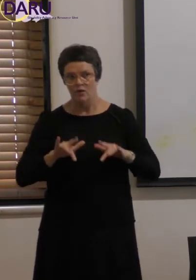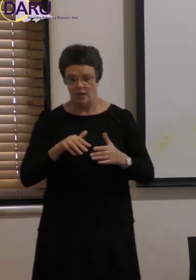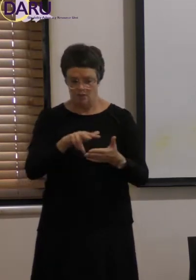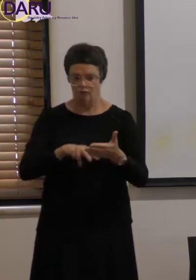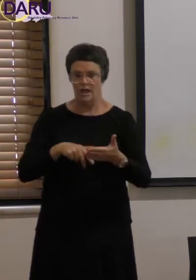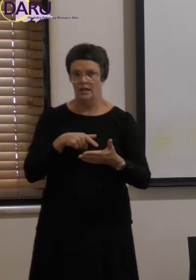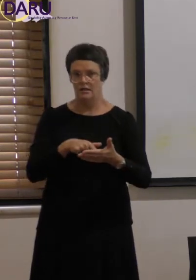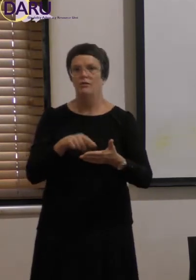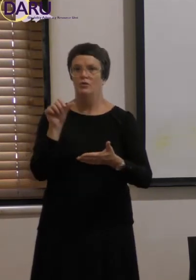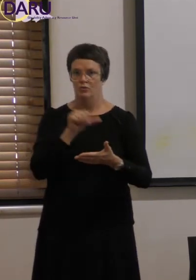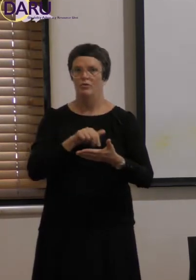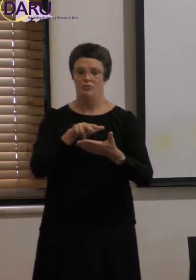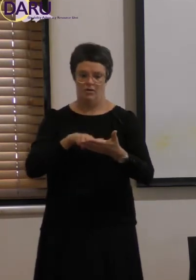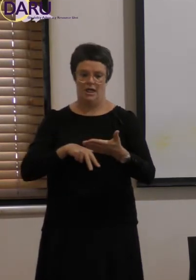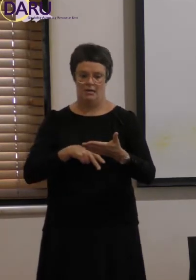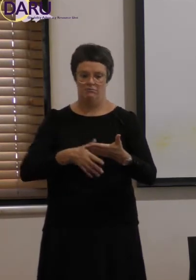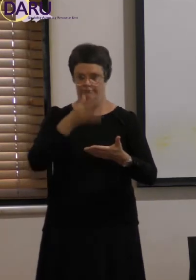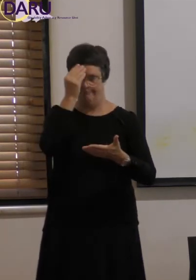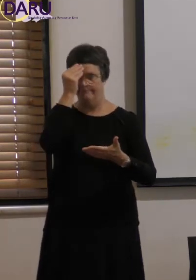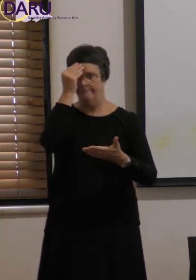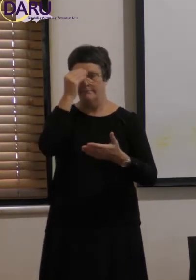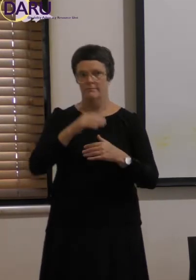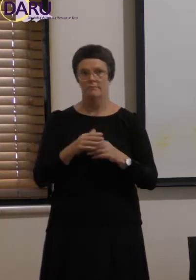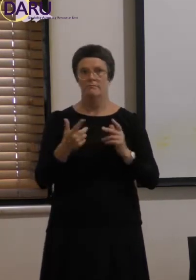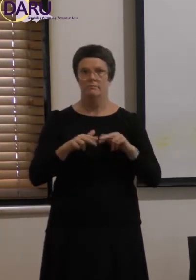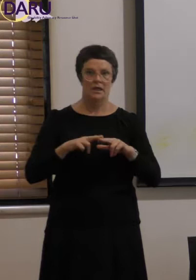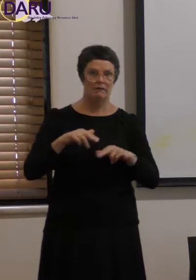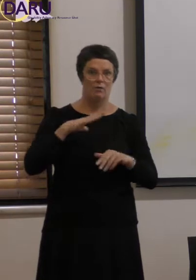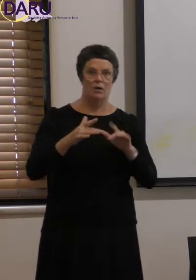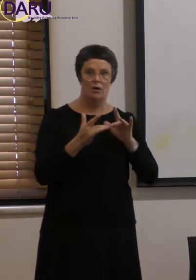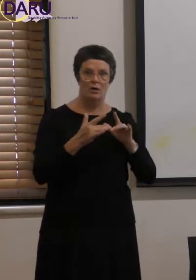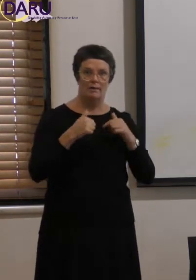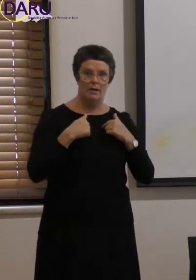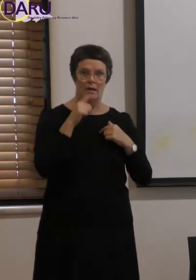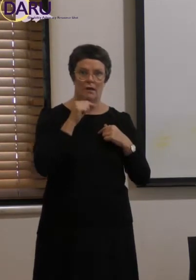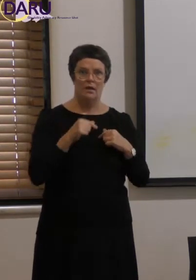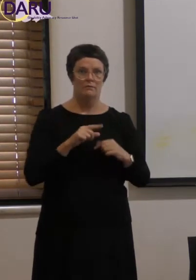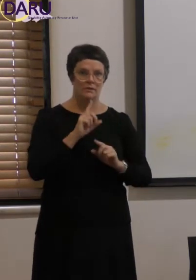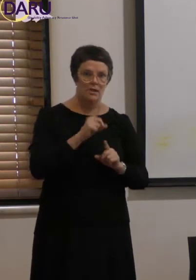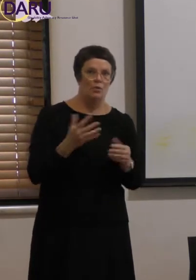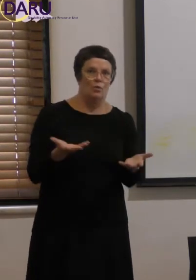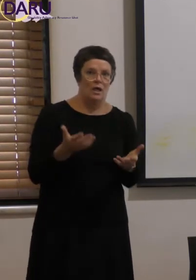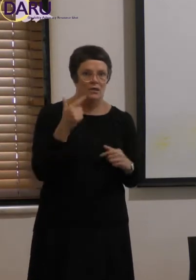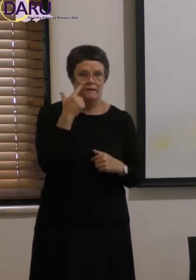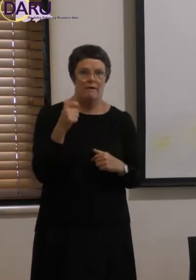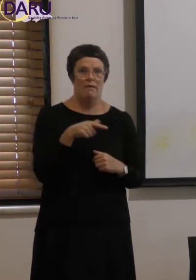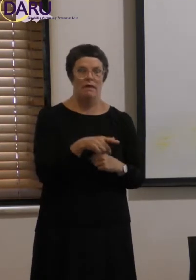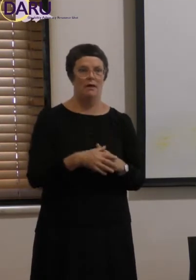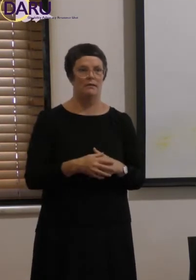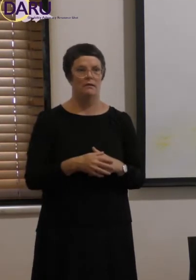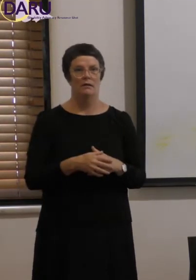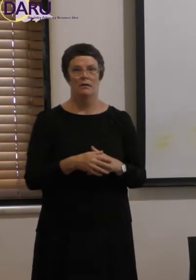it. If you want to contact me, I can steer you in the right direction, but you can find it with, I haven't put a link up